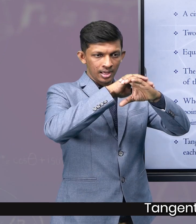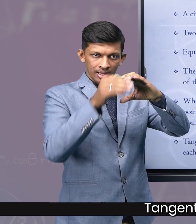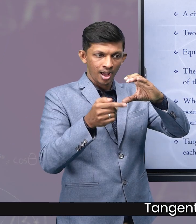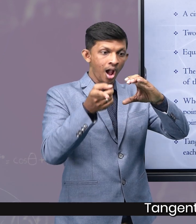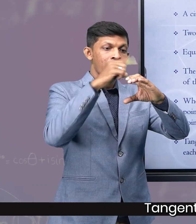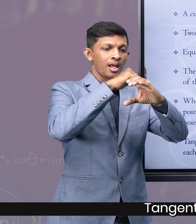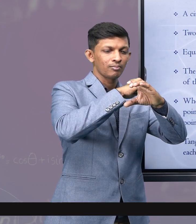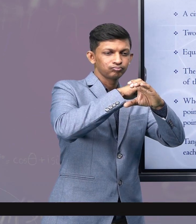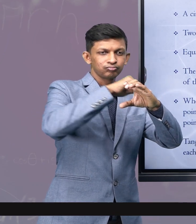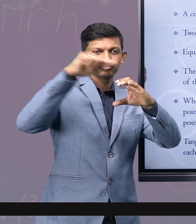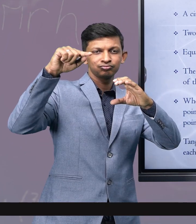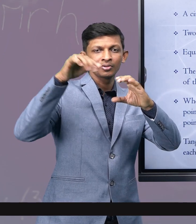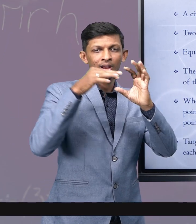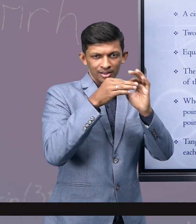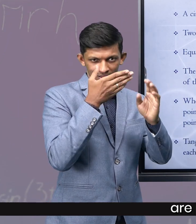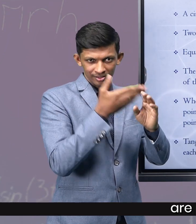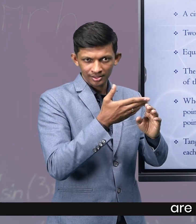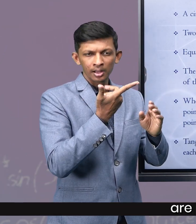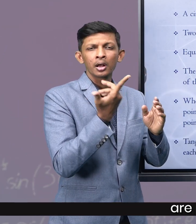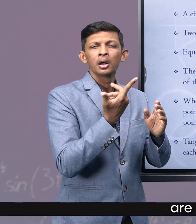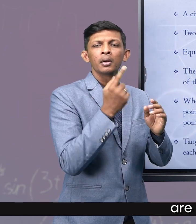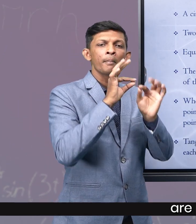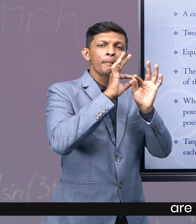Tangents drawn at the endpoints of the diameter are parallel to each other.